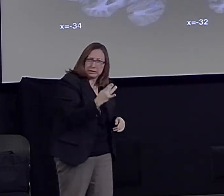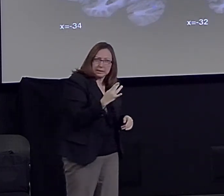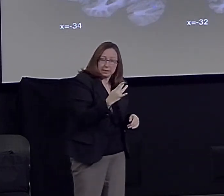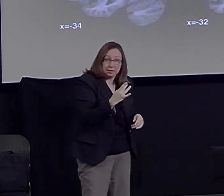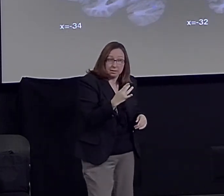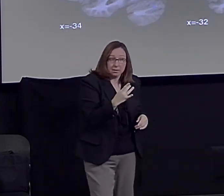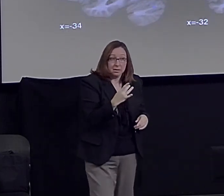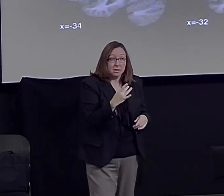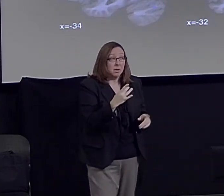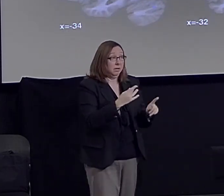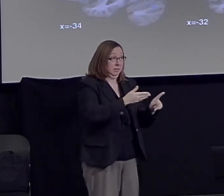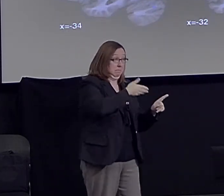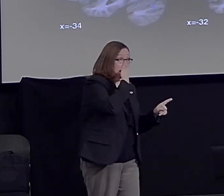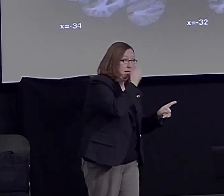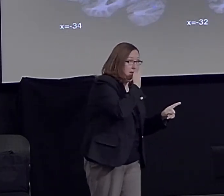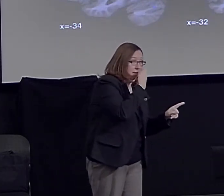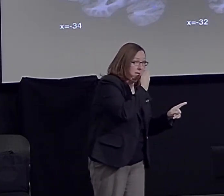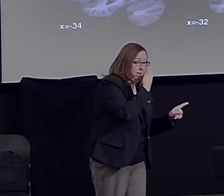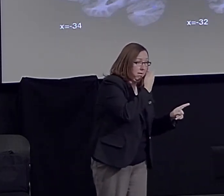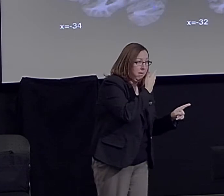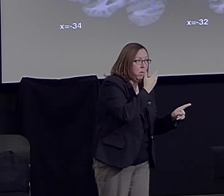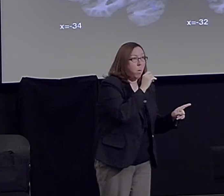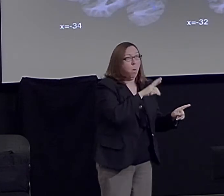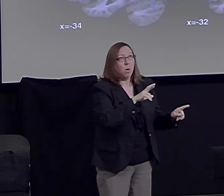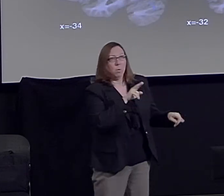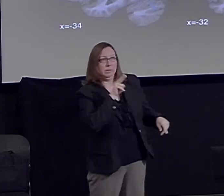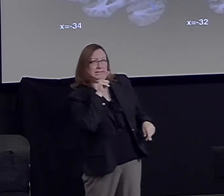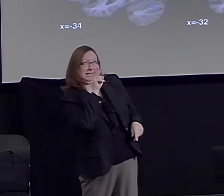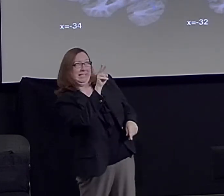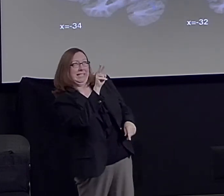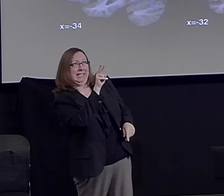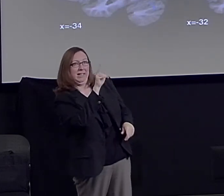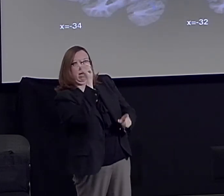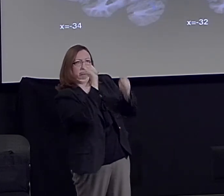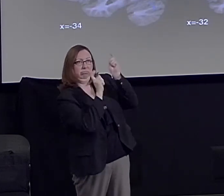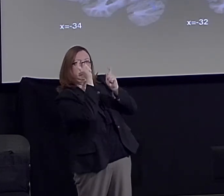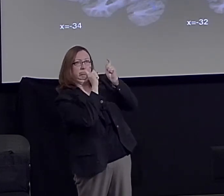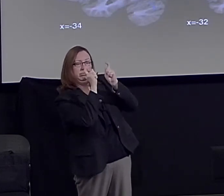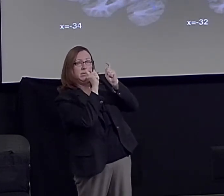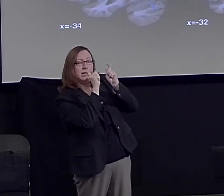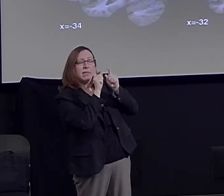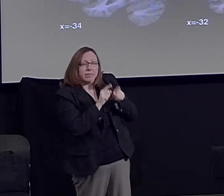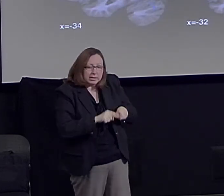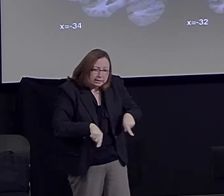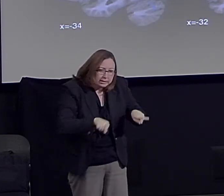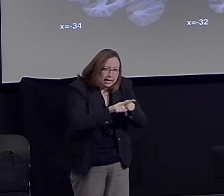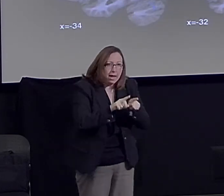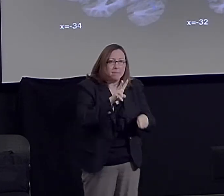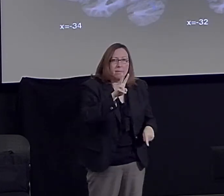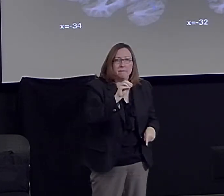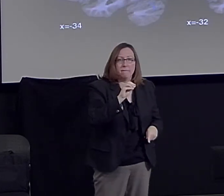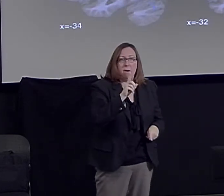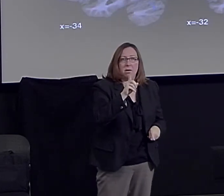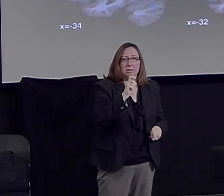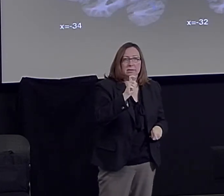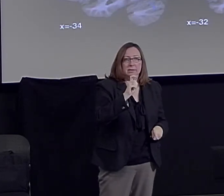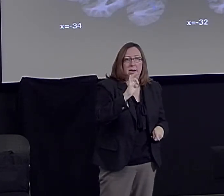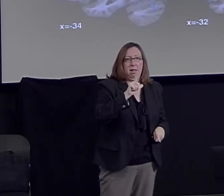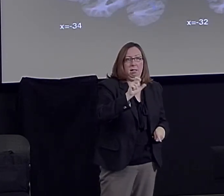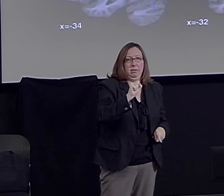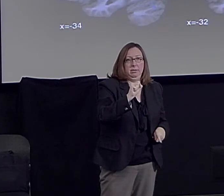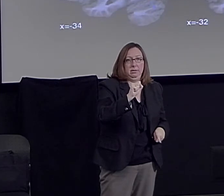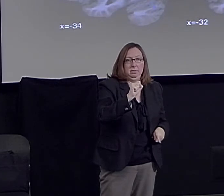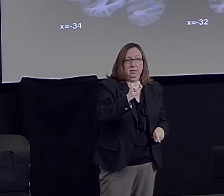face expressing disgust, they have activation of the same voxels which are activated by natural